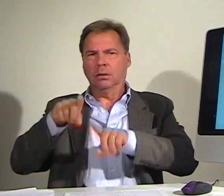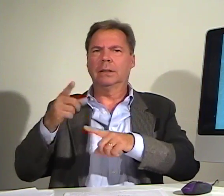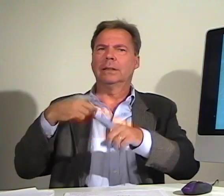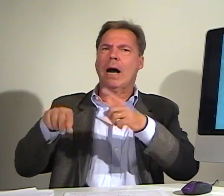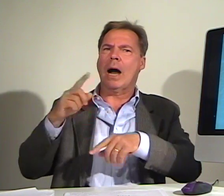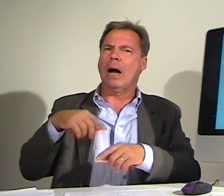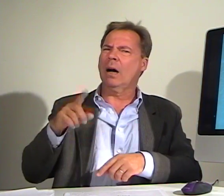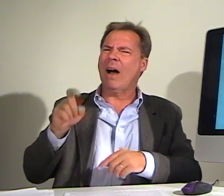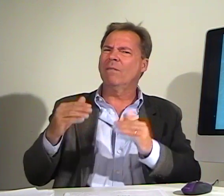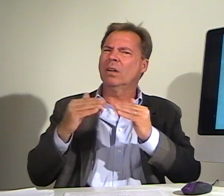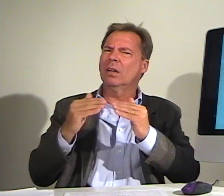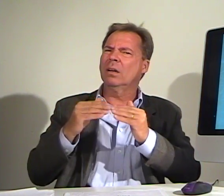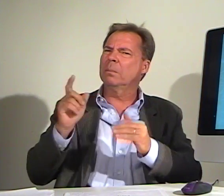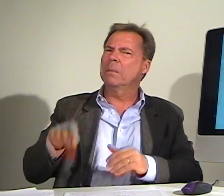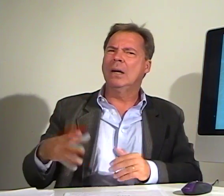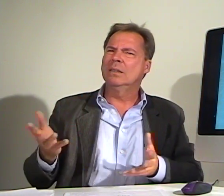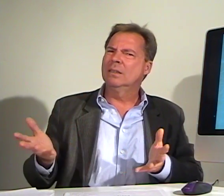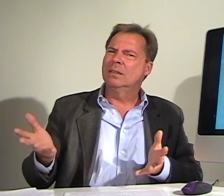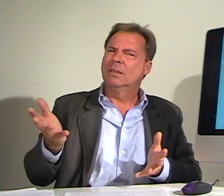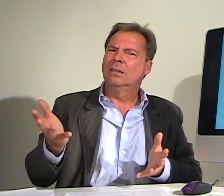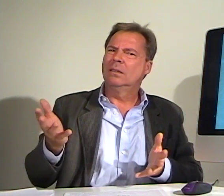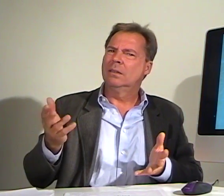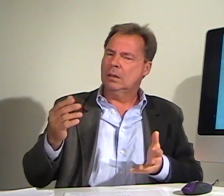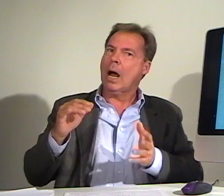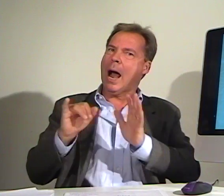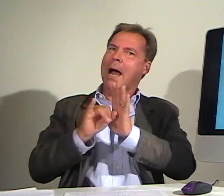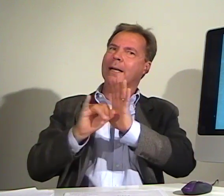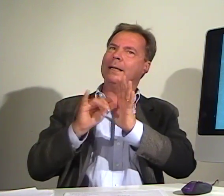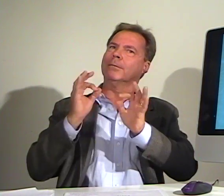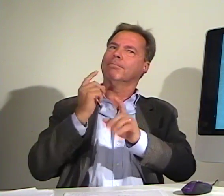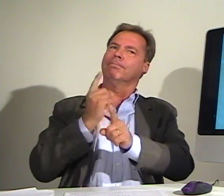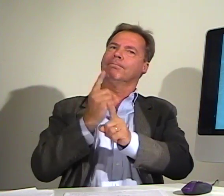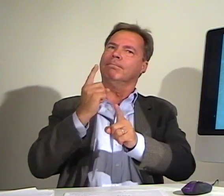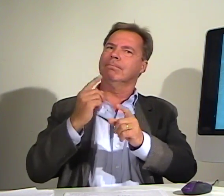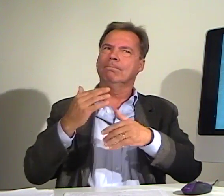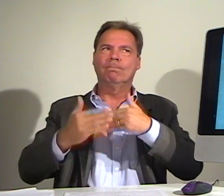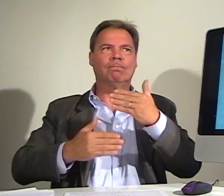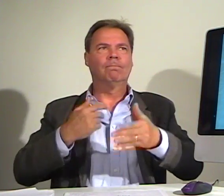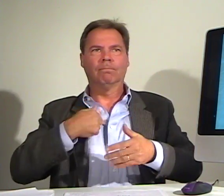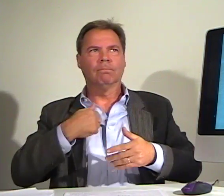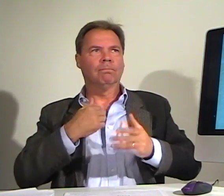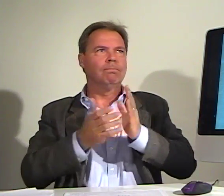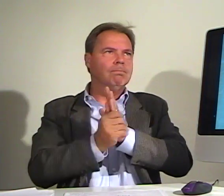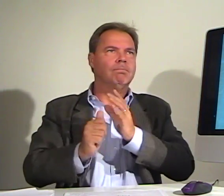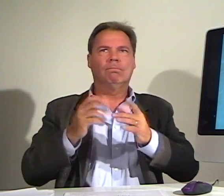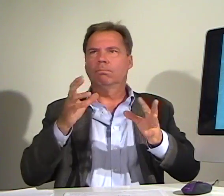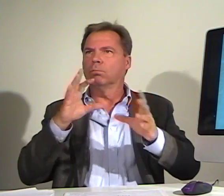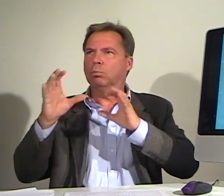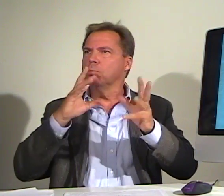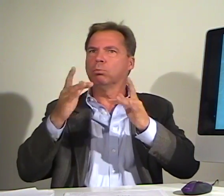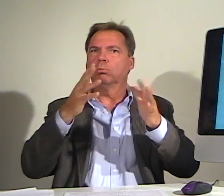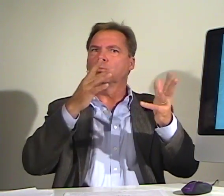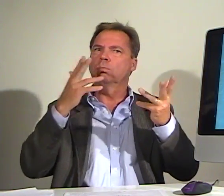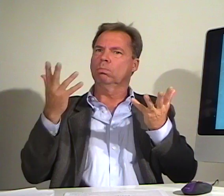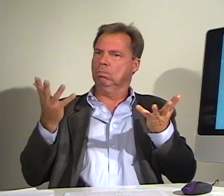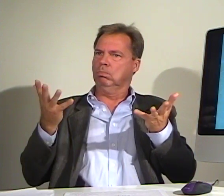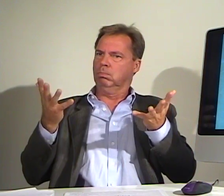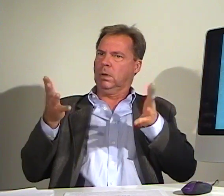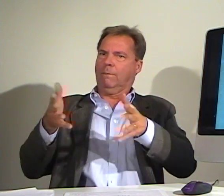And for deaf students, sign language is just as equal as spoken language is, and we really need to encourage that and make them feel strong